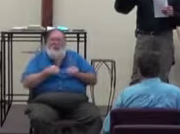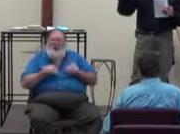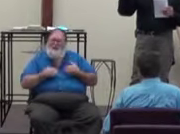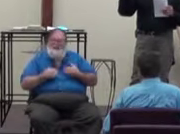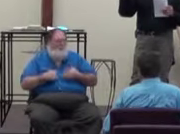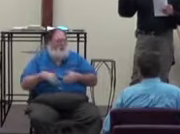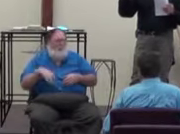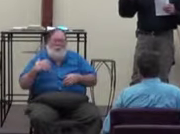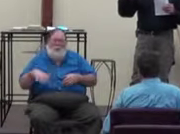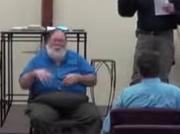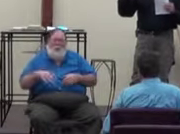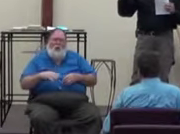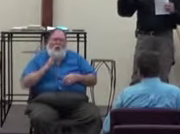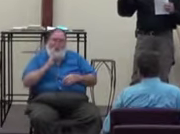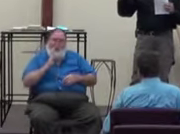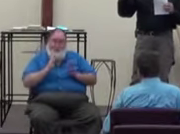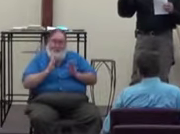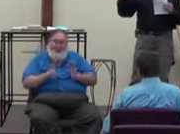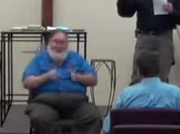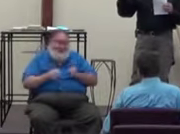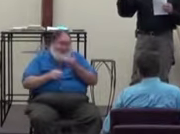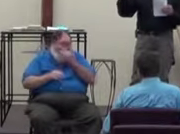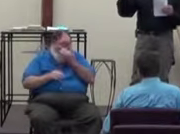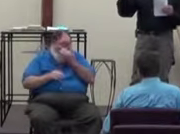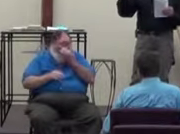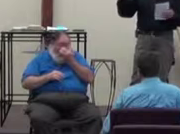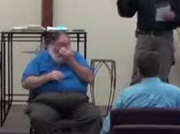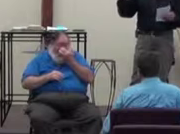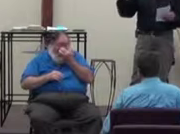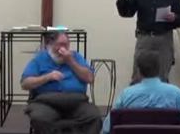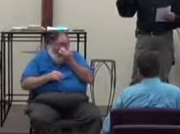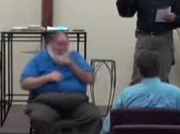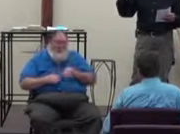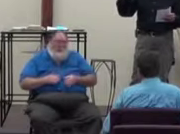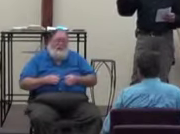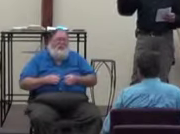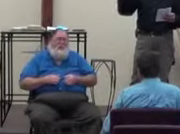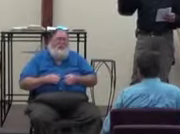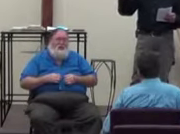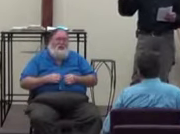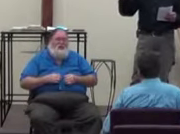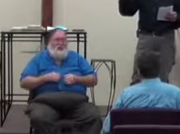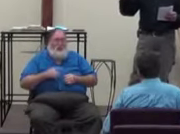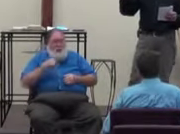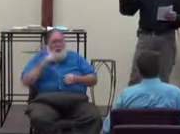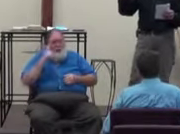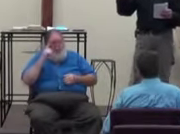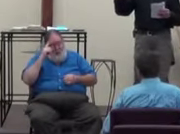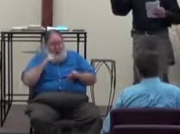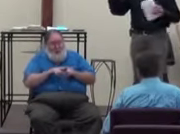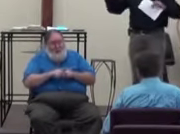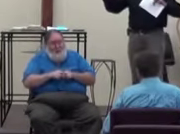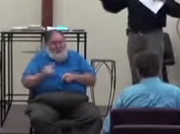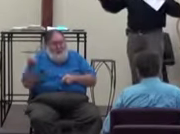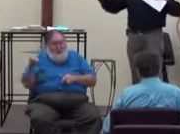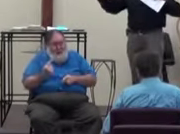come. It's going to be a spiritual growth time, a really neat time in the Lord. And we're hoping to